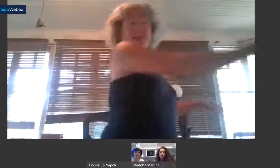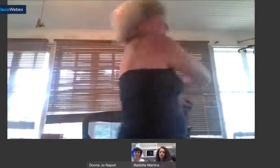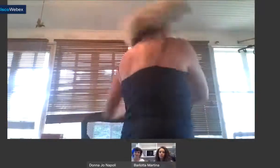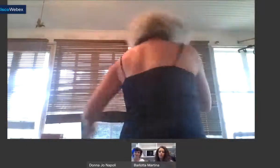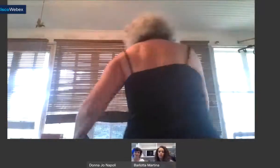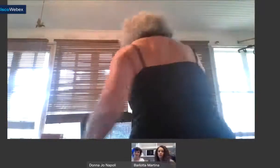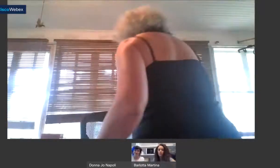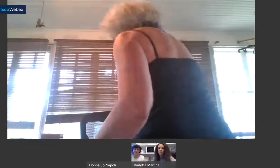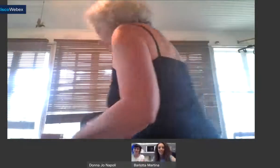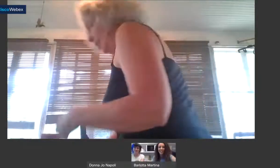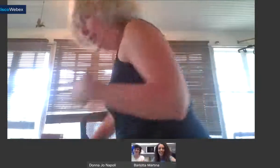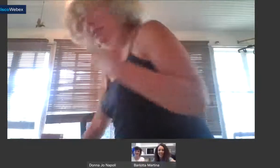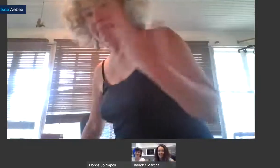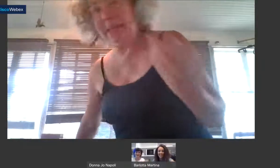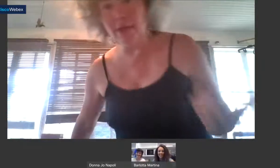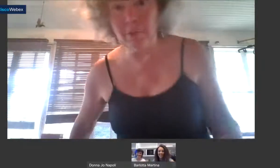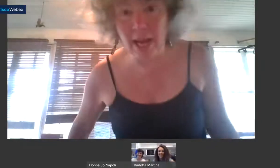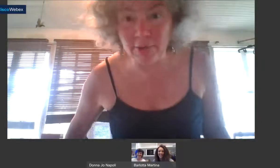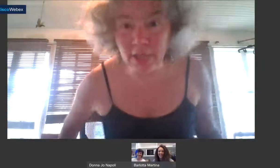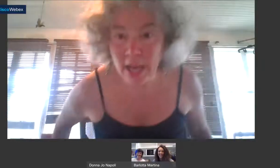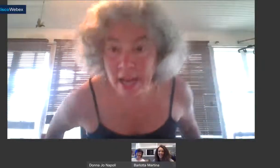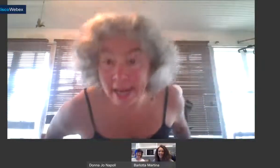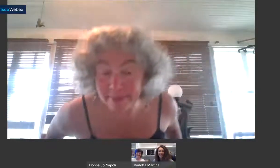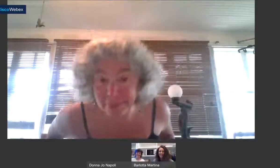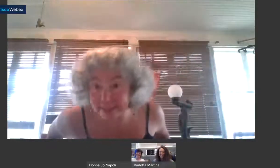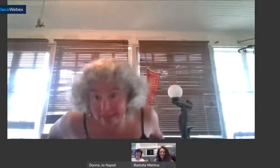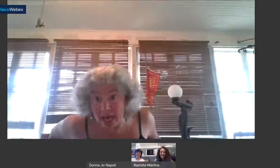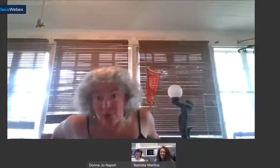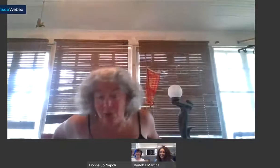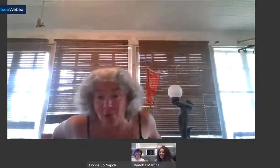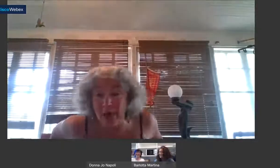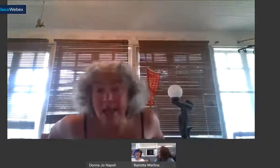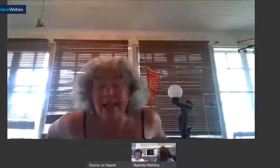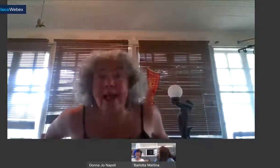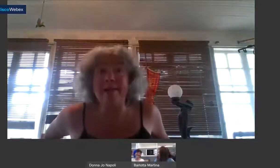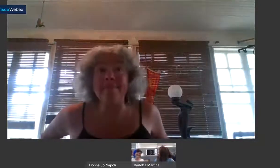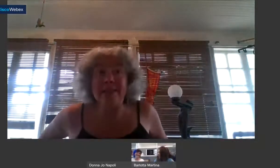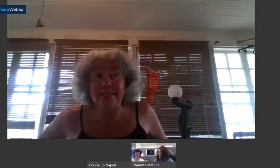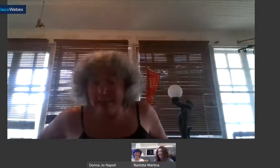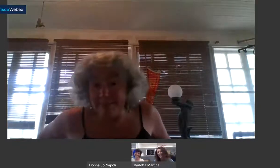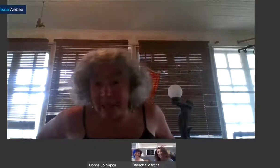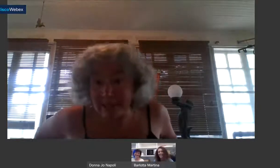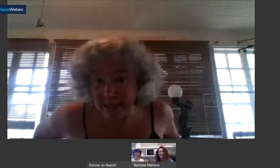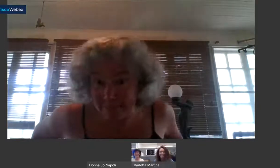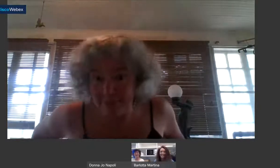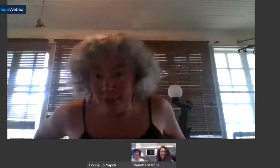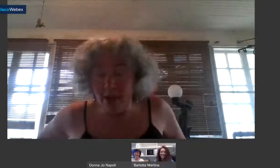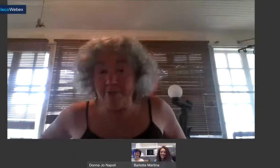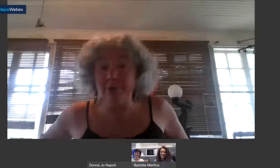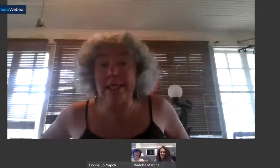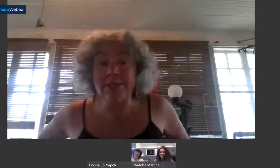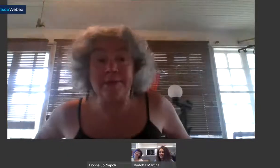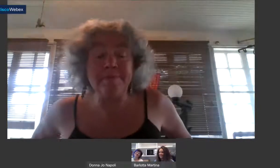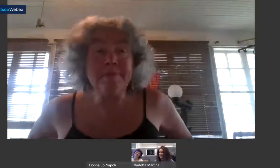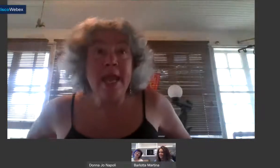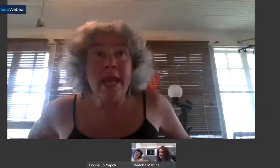up spinning around. It's not cool. It's going to mess up your conversation.